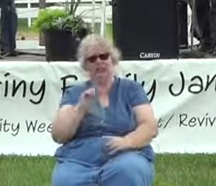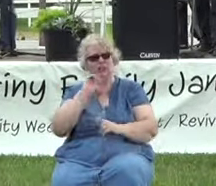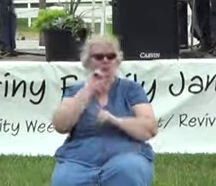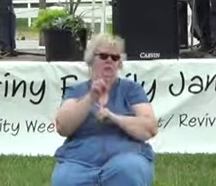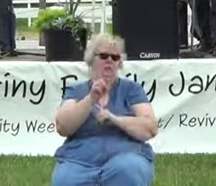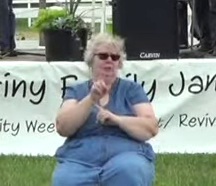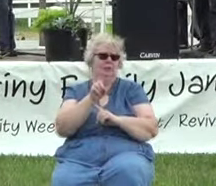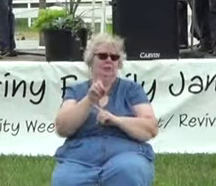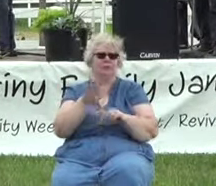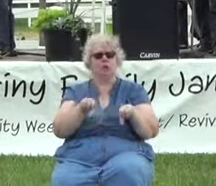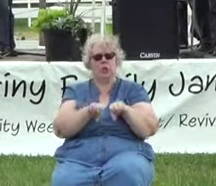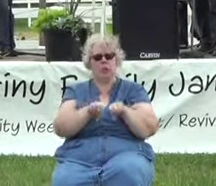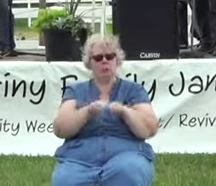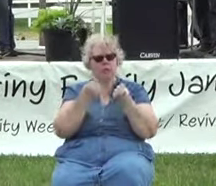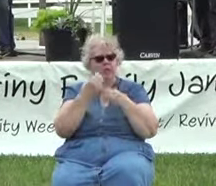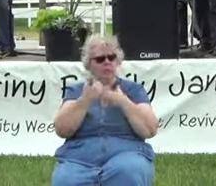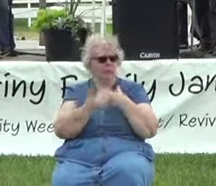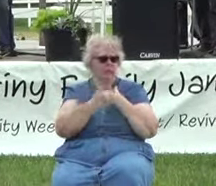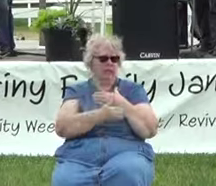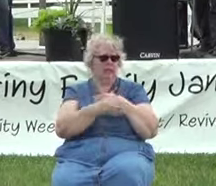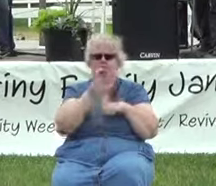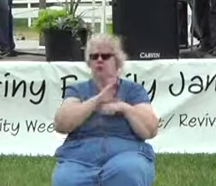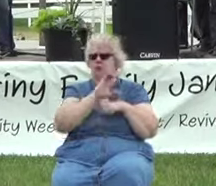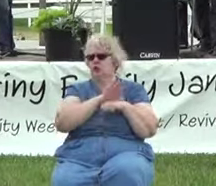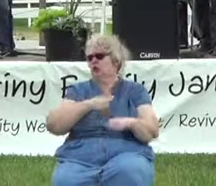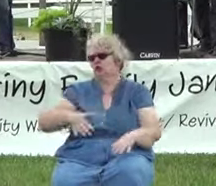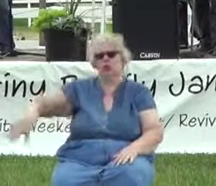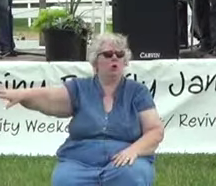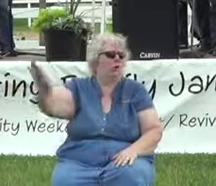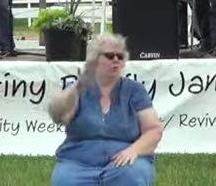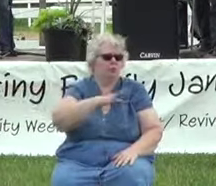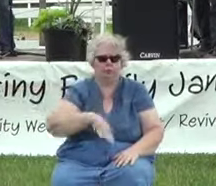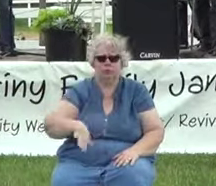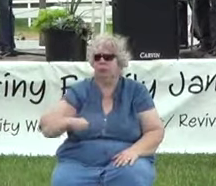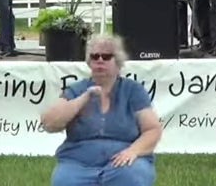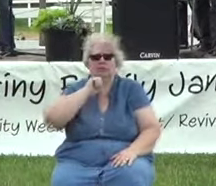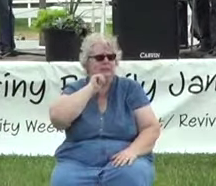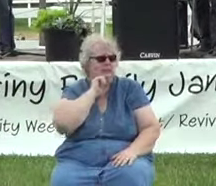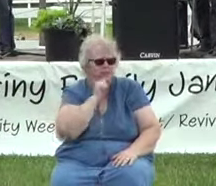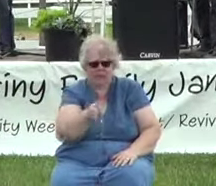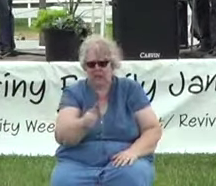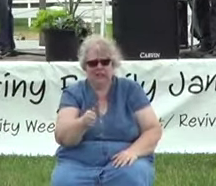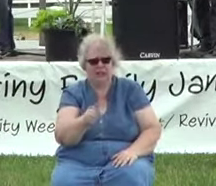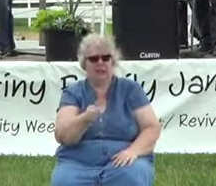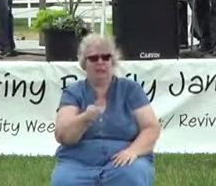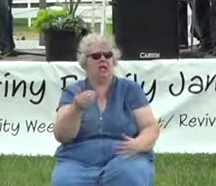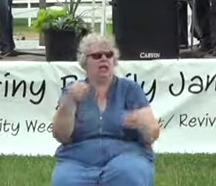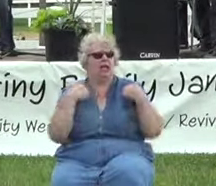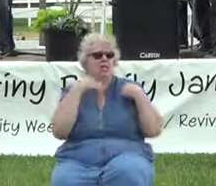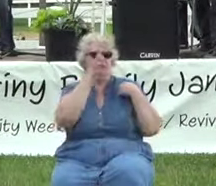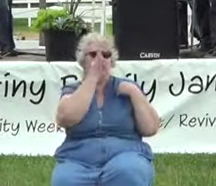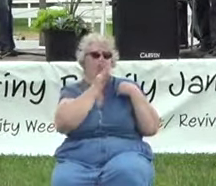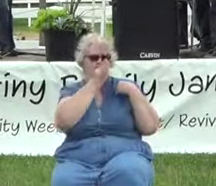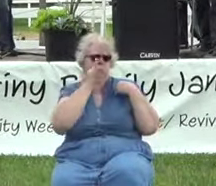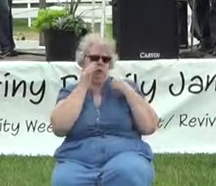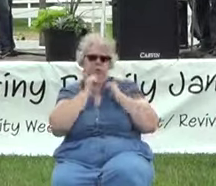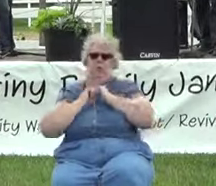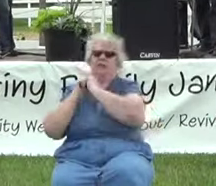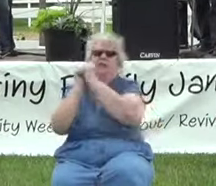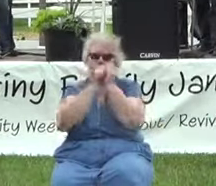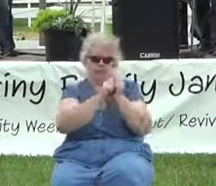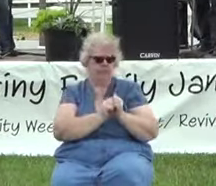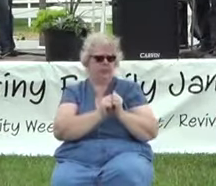Breaking of bread. I know there are churches all over the land that would not, absolutely would not commune together.